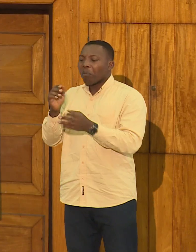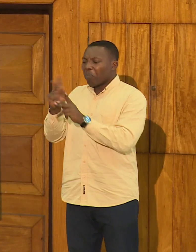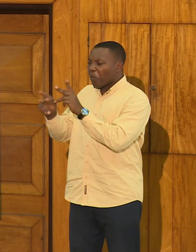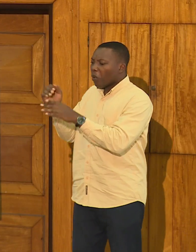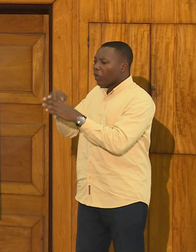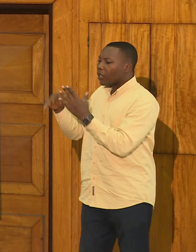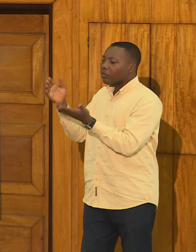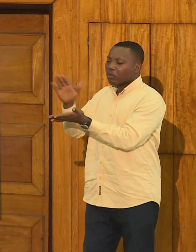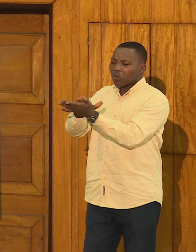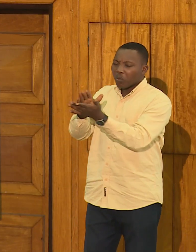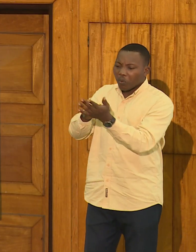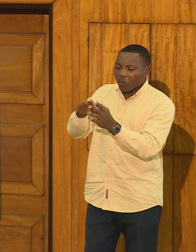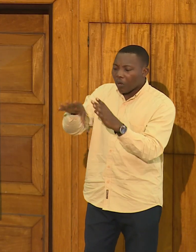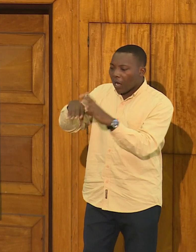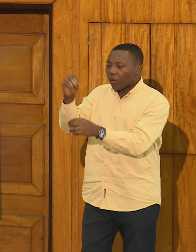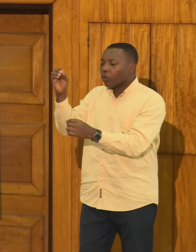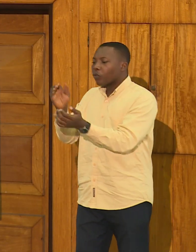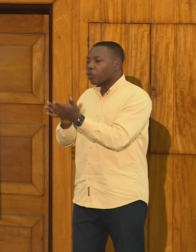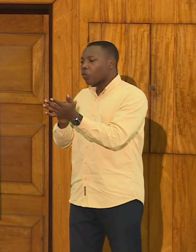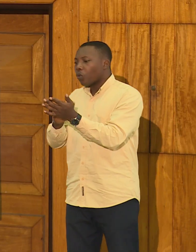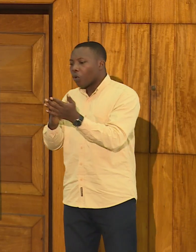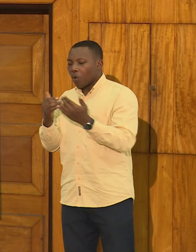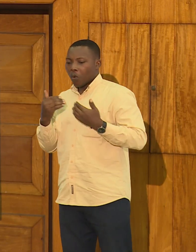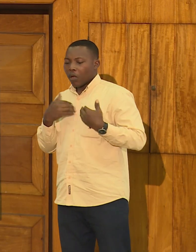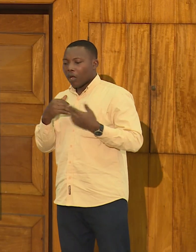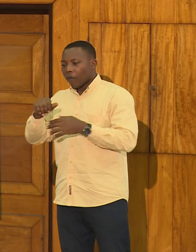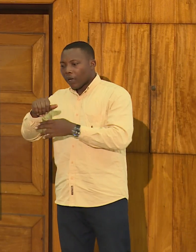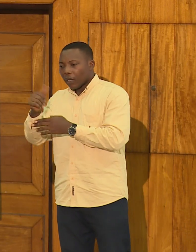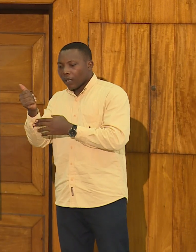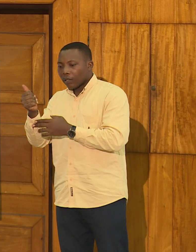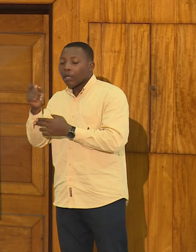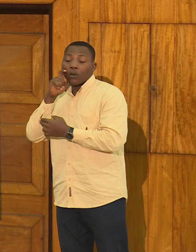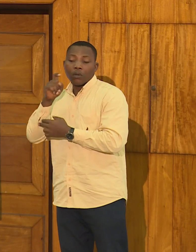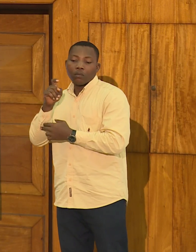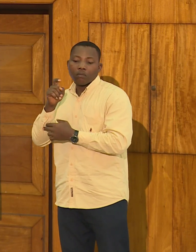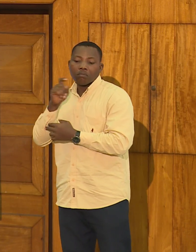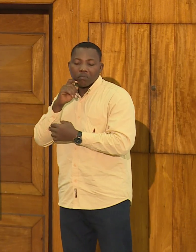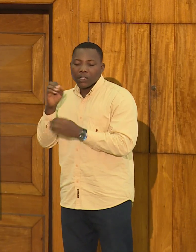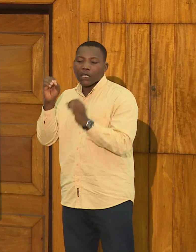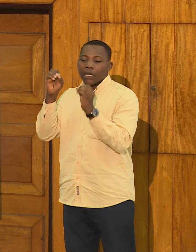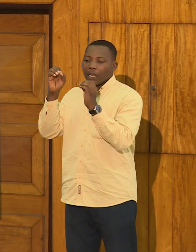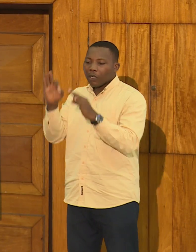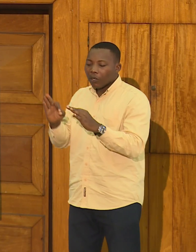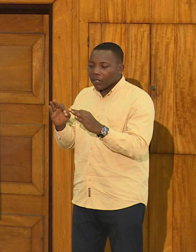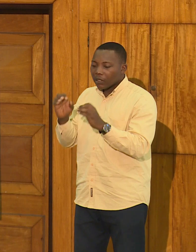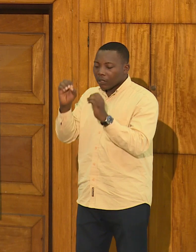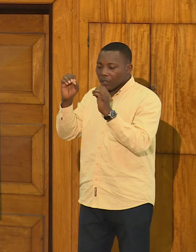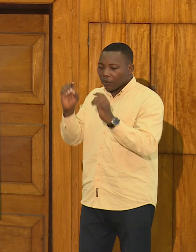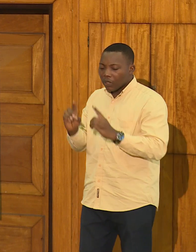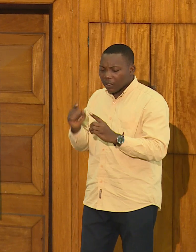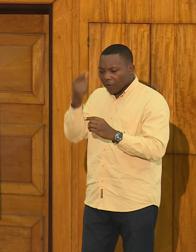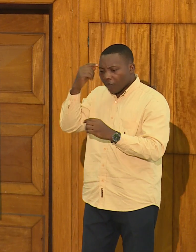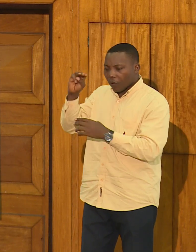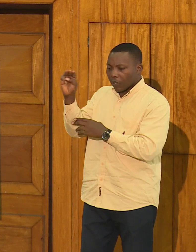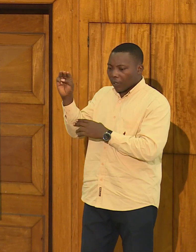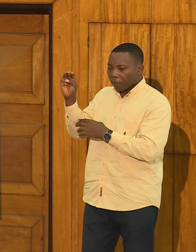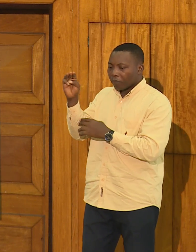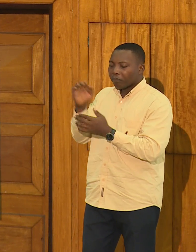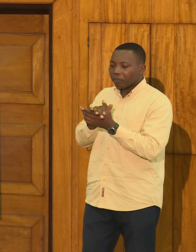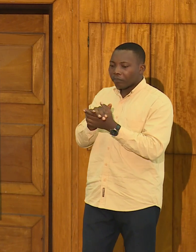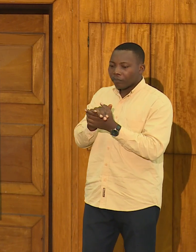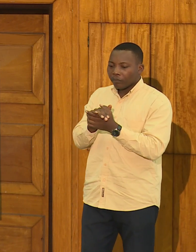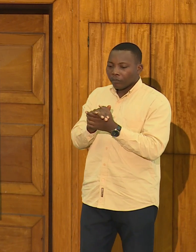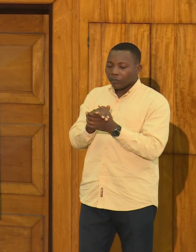of school, there were comprehensive sexuality education and HIV education sessions that were done for